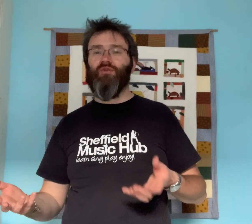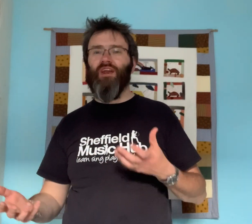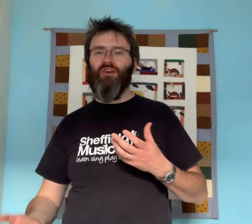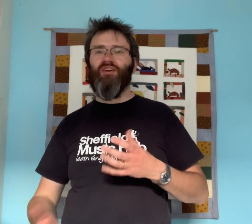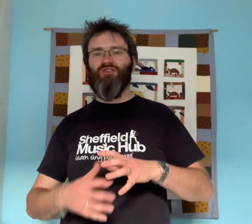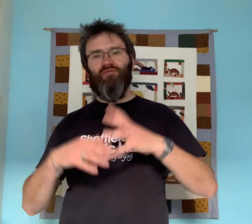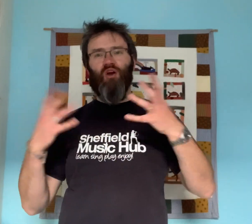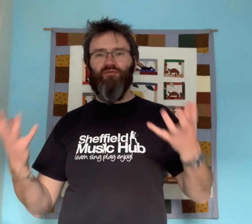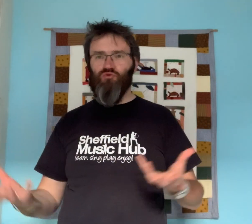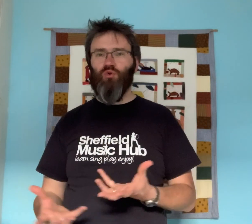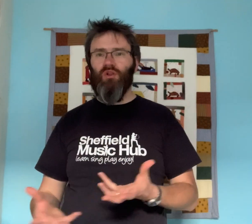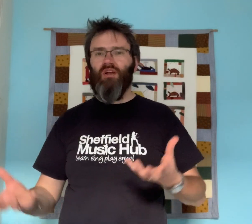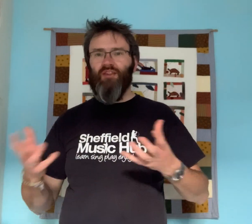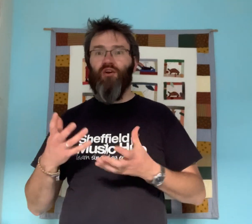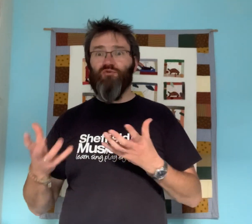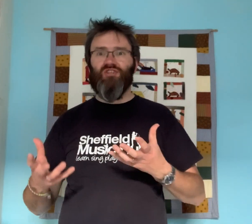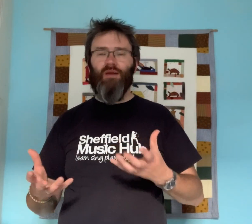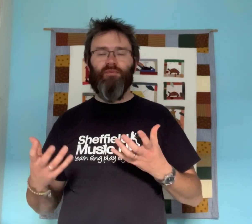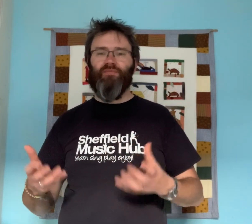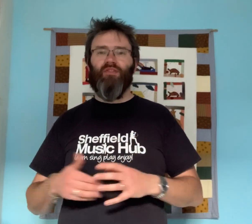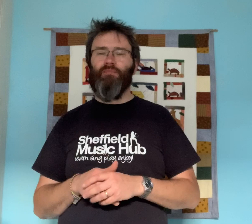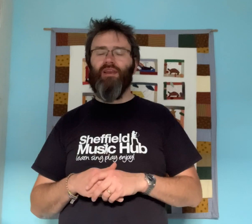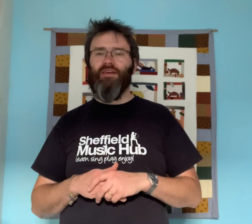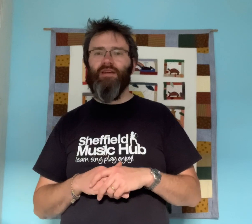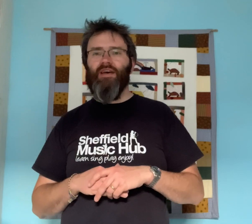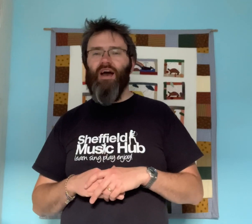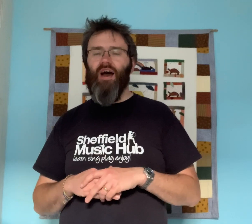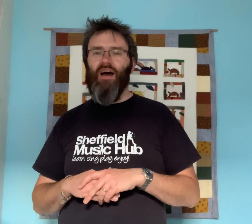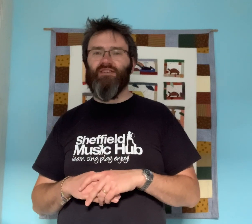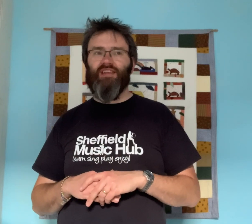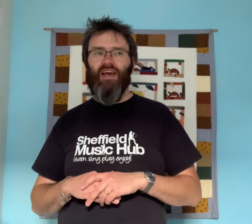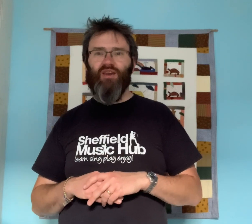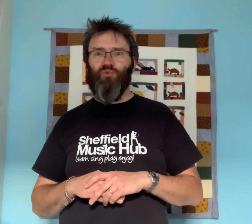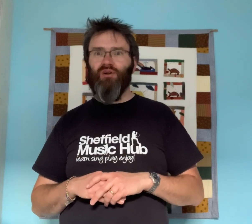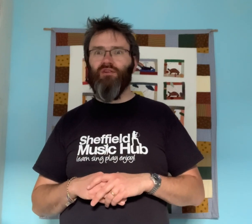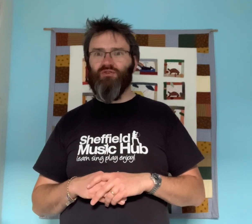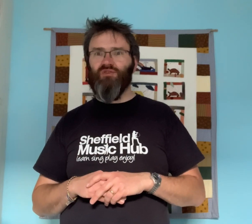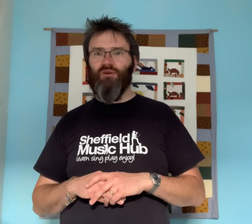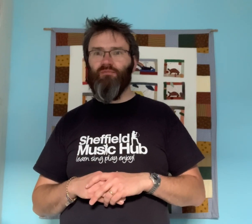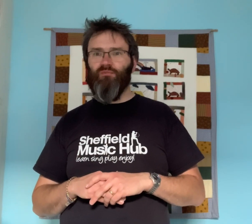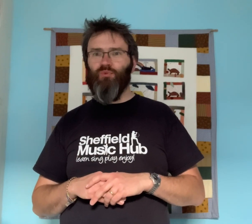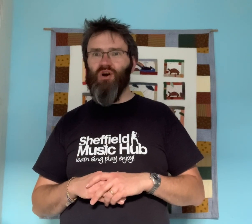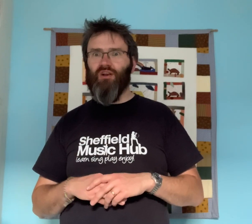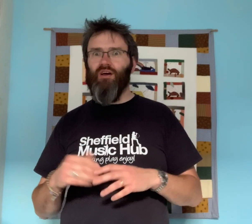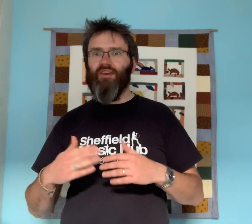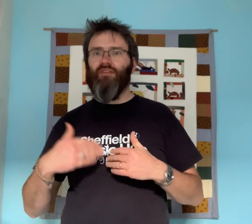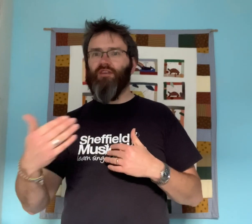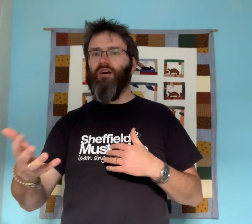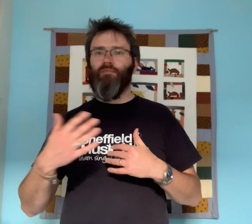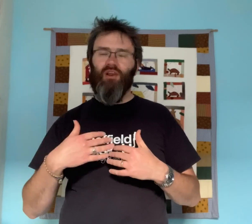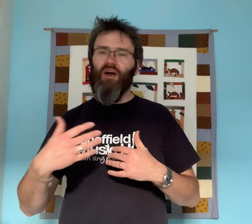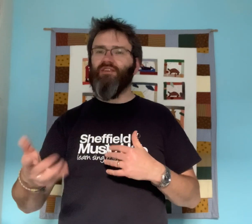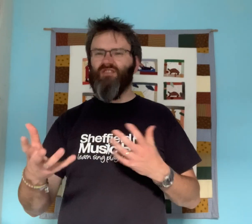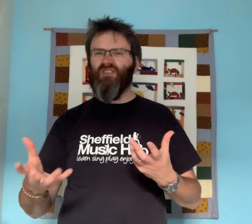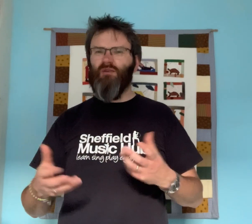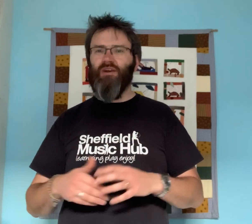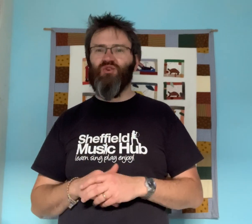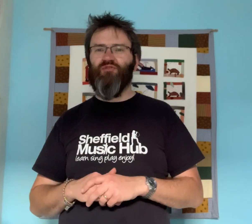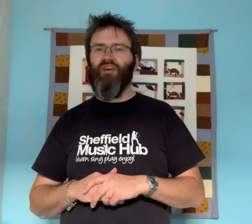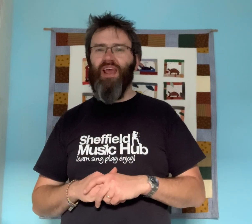an idea of the overall shape and the melody, and then we'll do some work learning the line by line so you make sure you're fairly